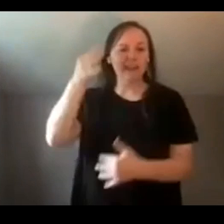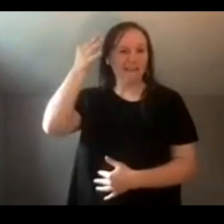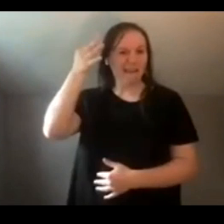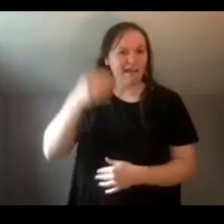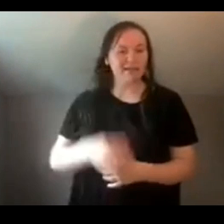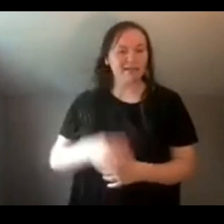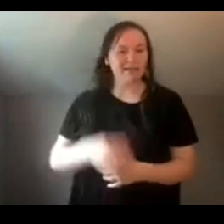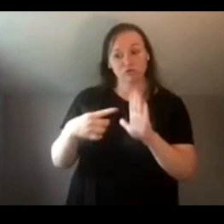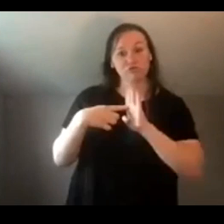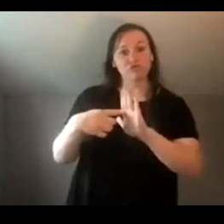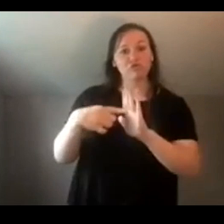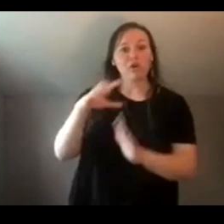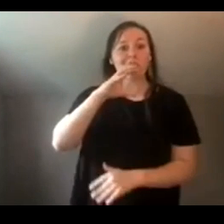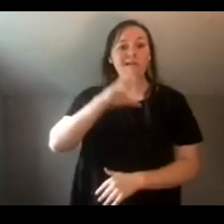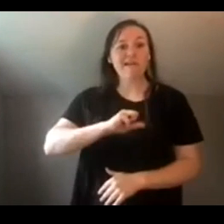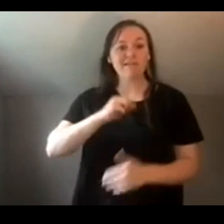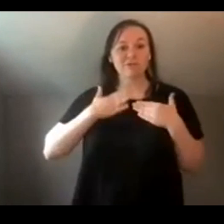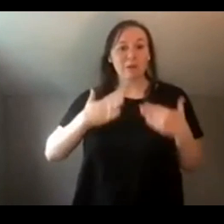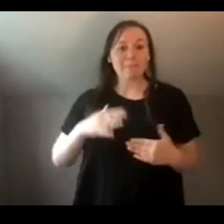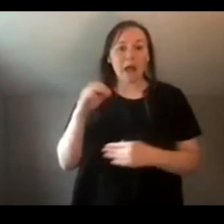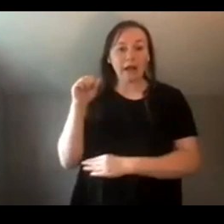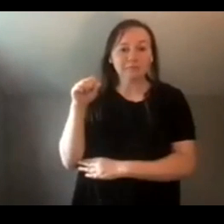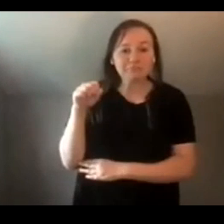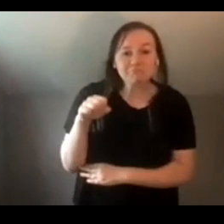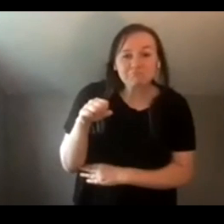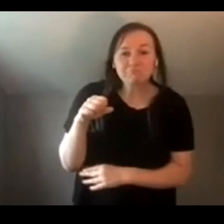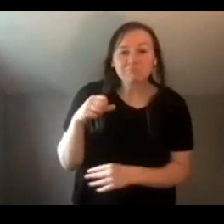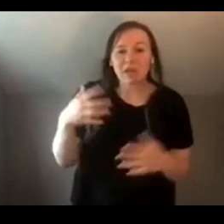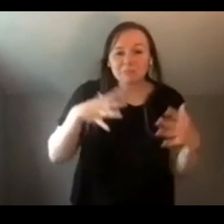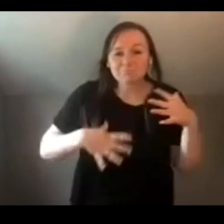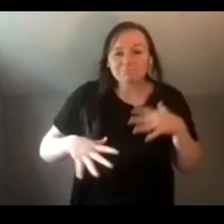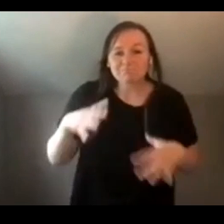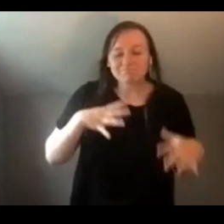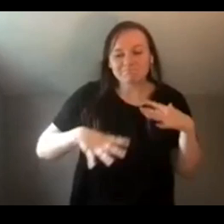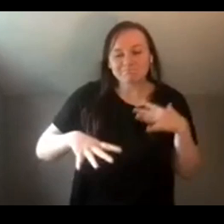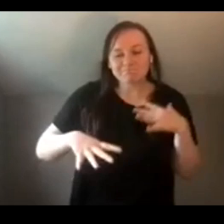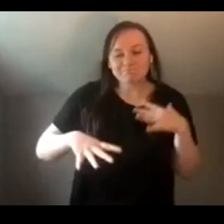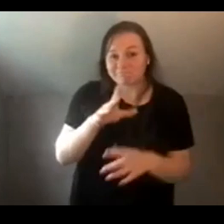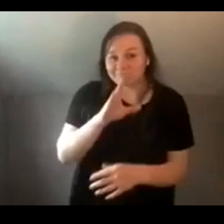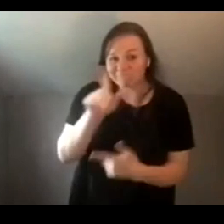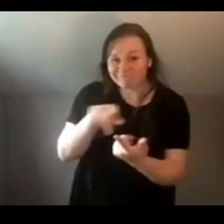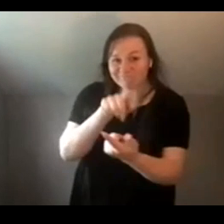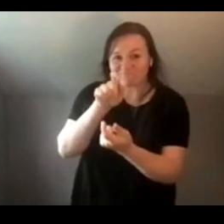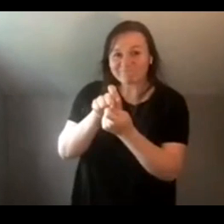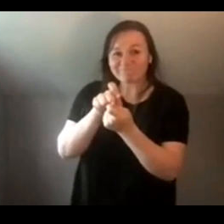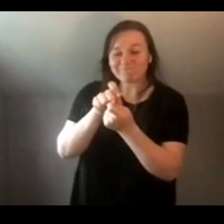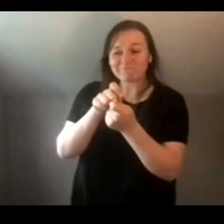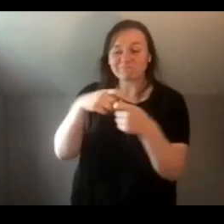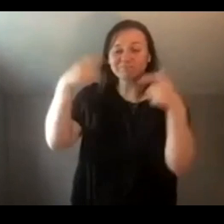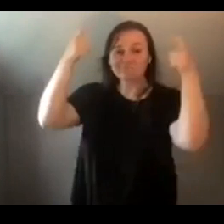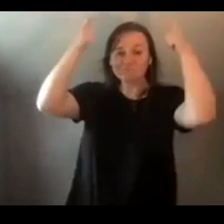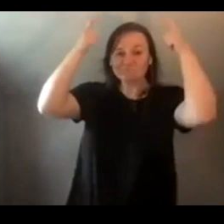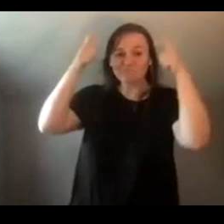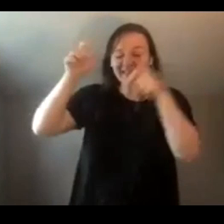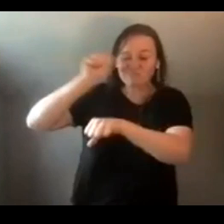her age. Her body was bent over, and she wore that distinct mantle of grueling labor